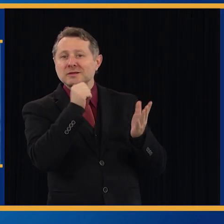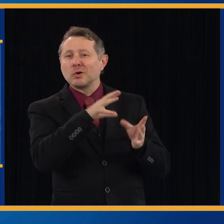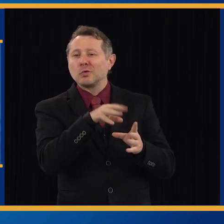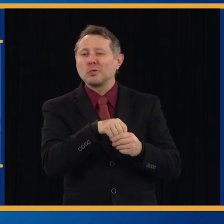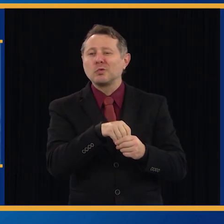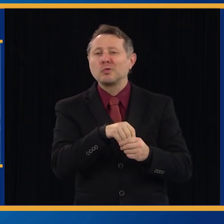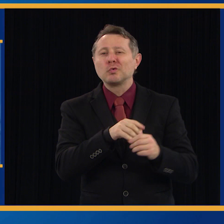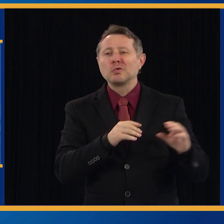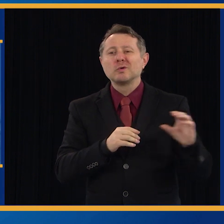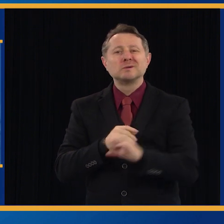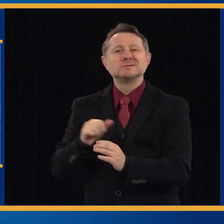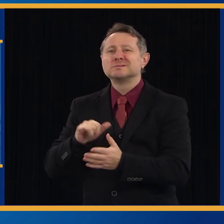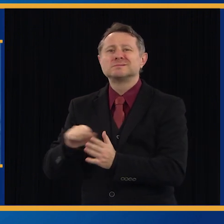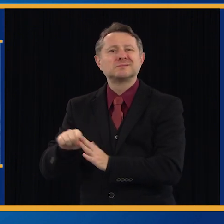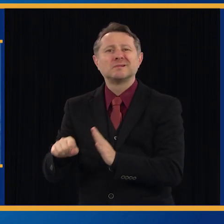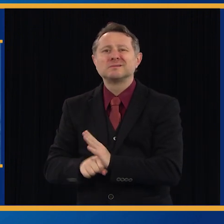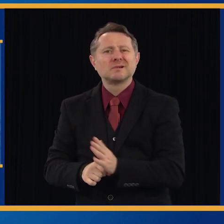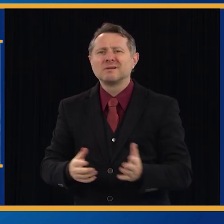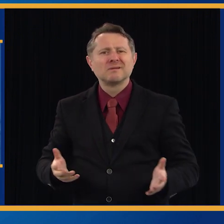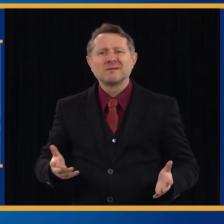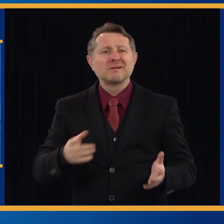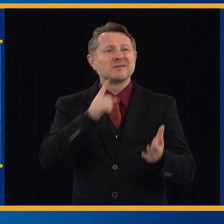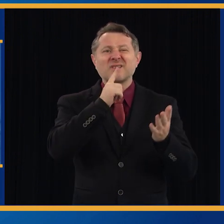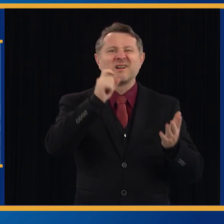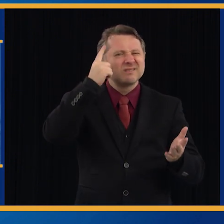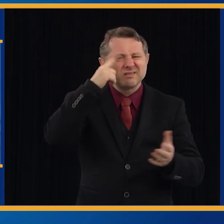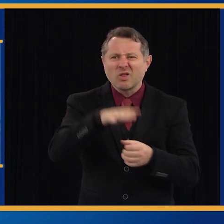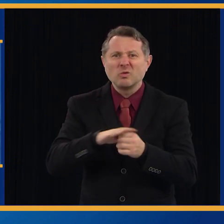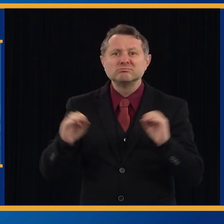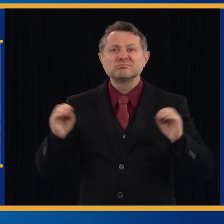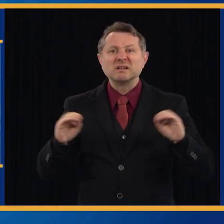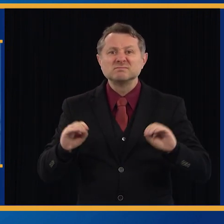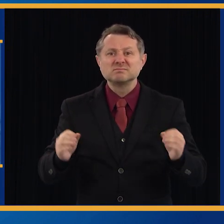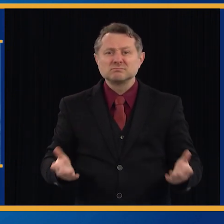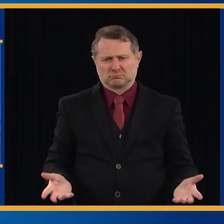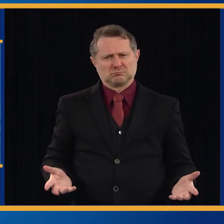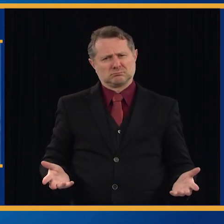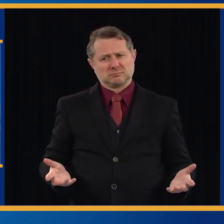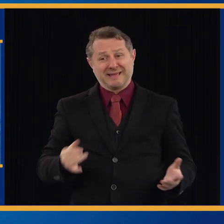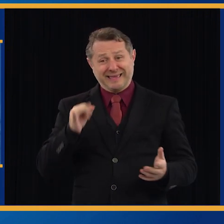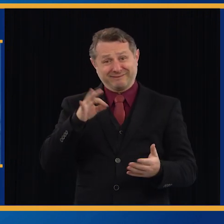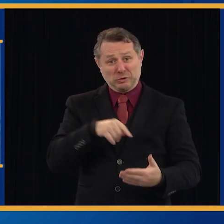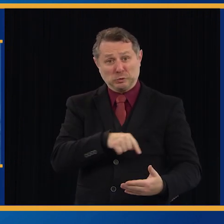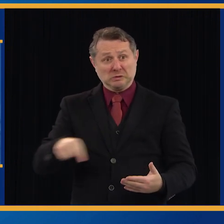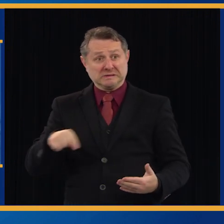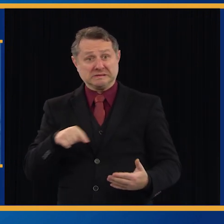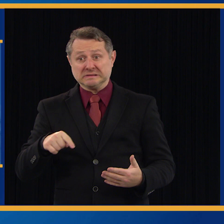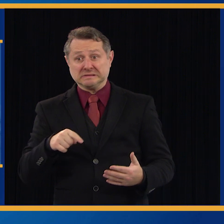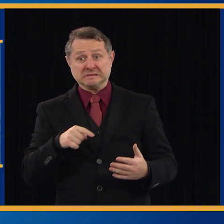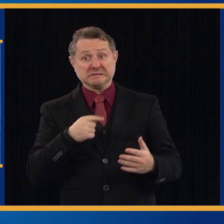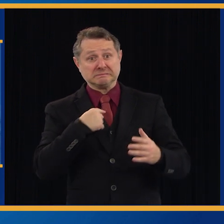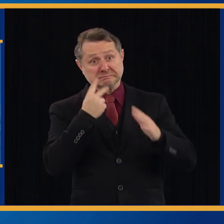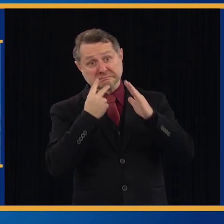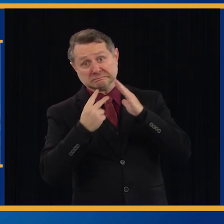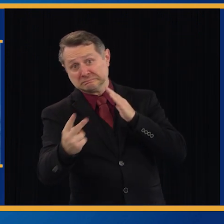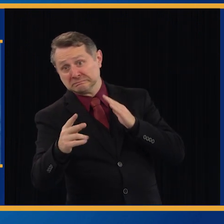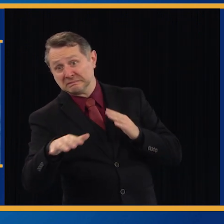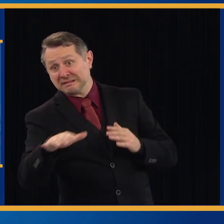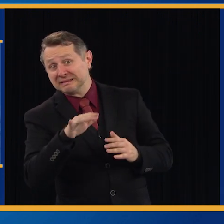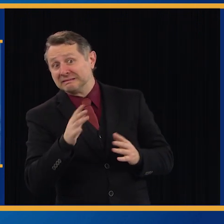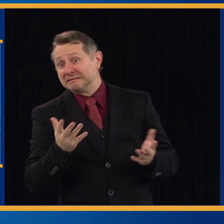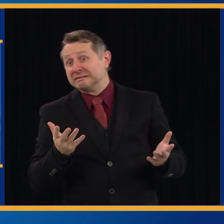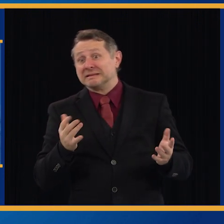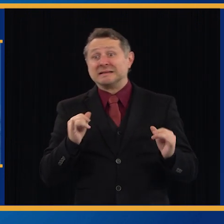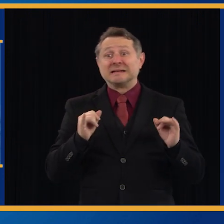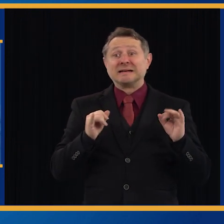But if this week we're going to do a state forecast, if they exclude state government